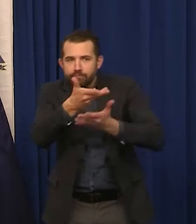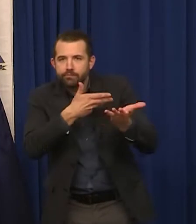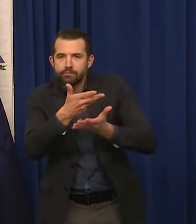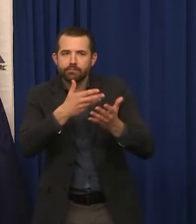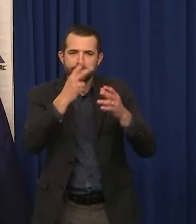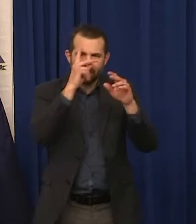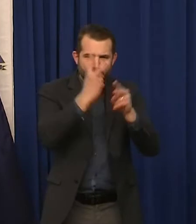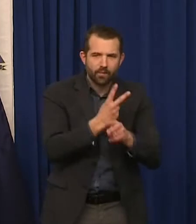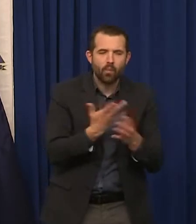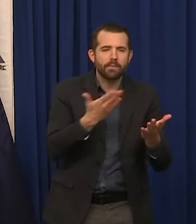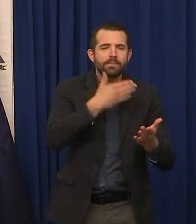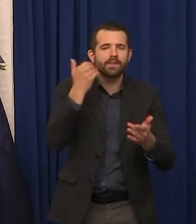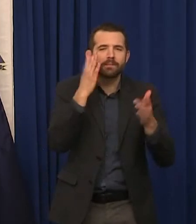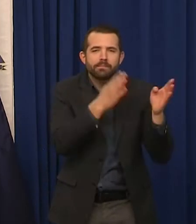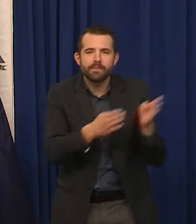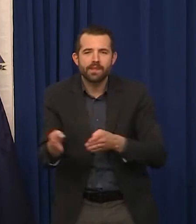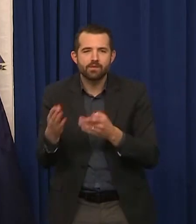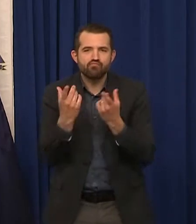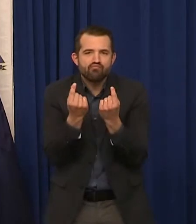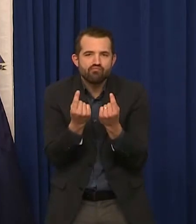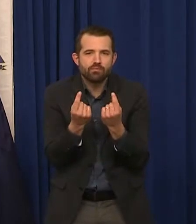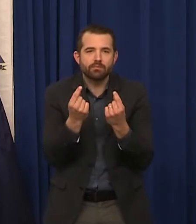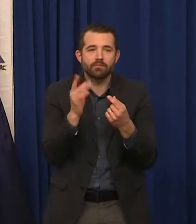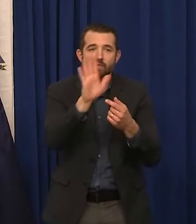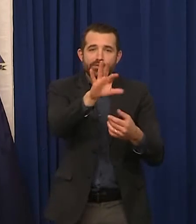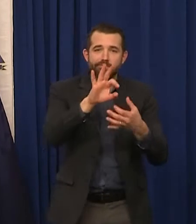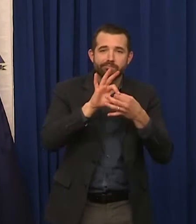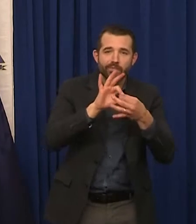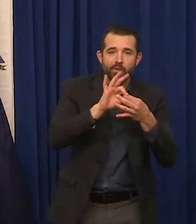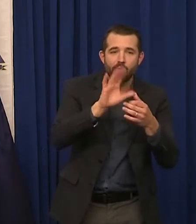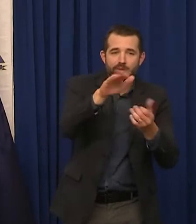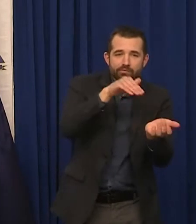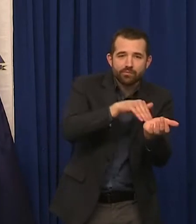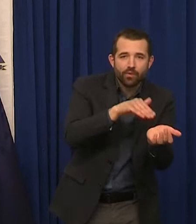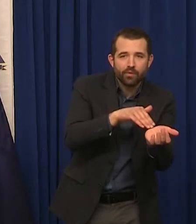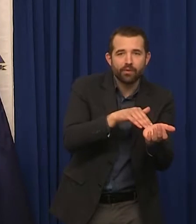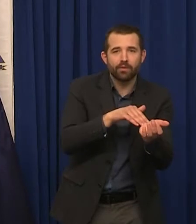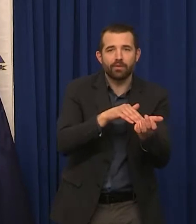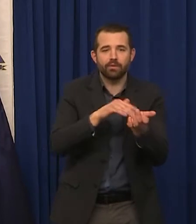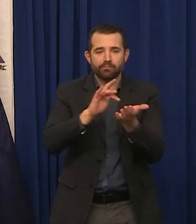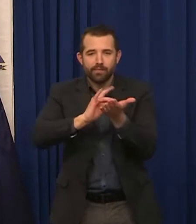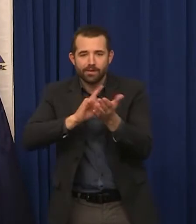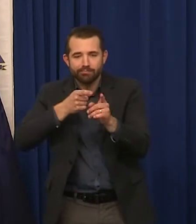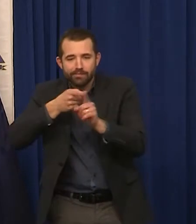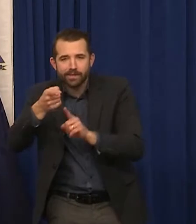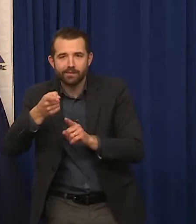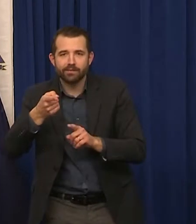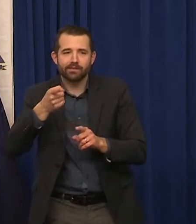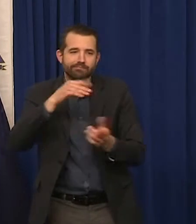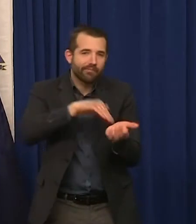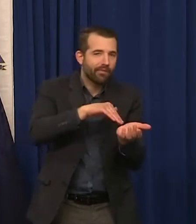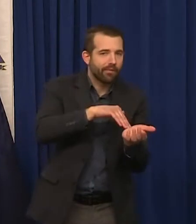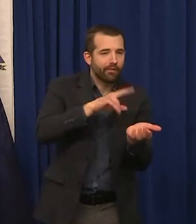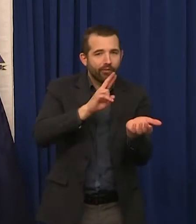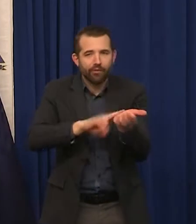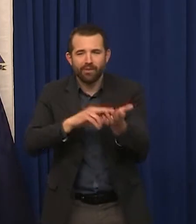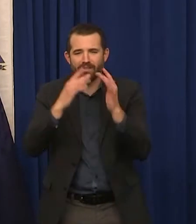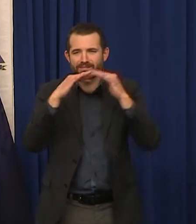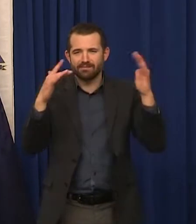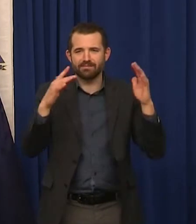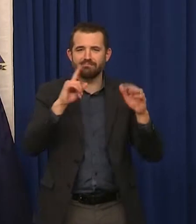The relationship that you have with your medical provider, whoever that may be, is really, truly a